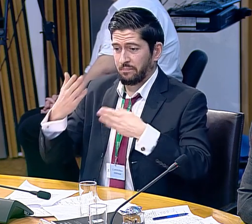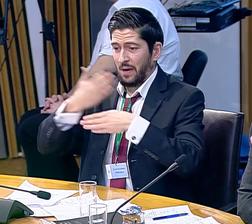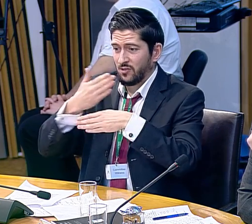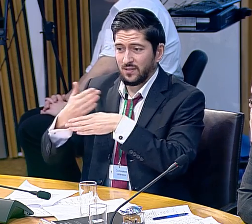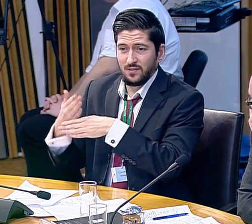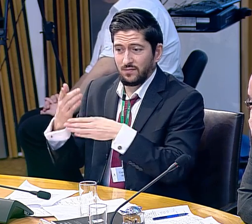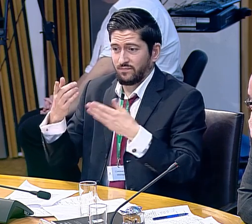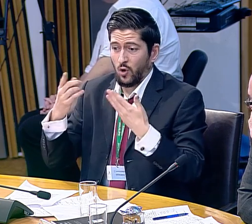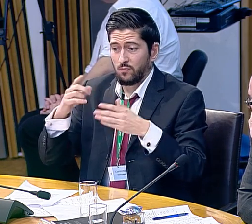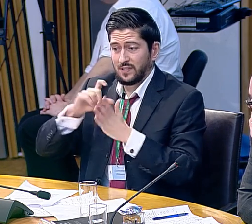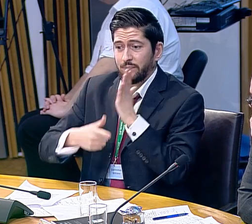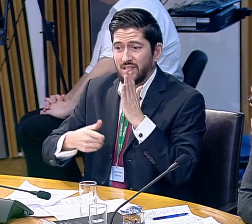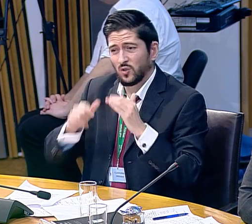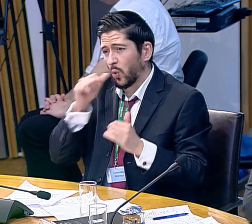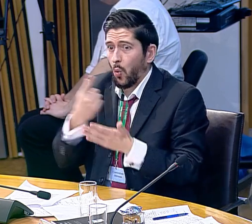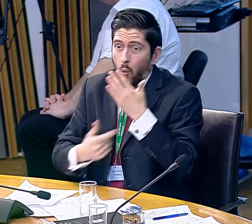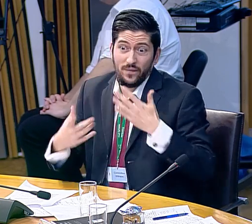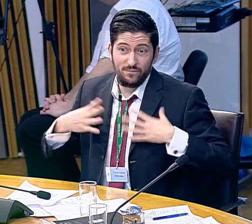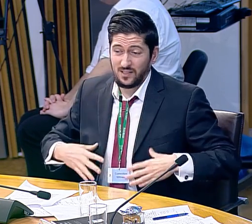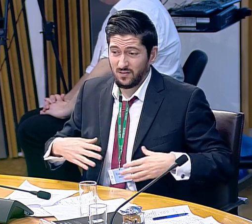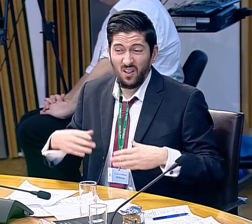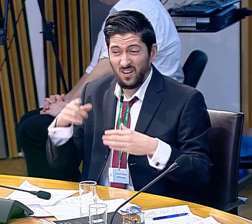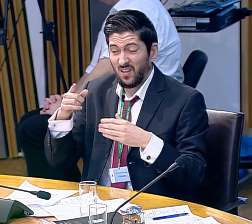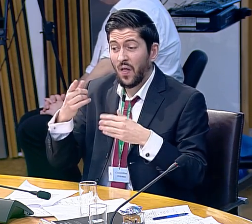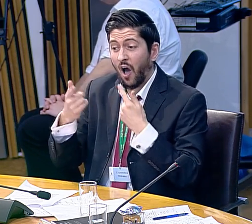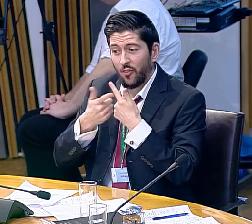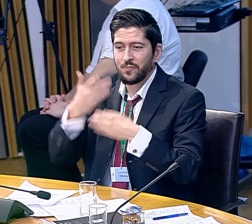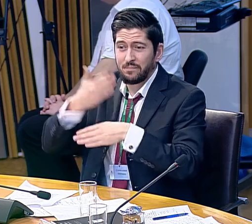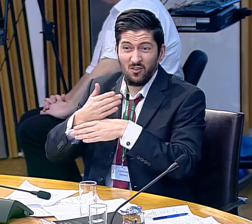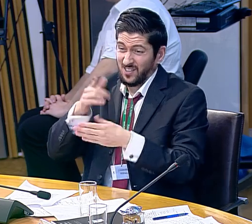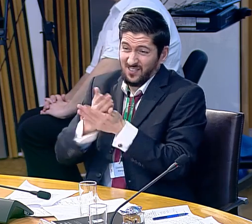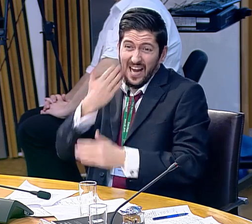physical disability and physical barriers are not only